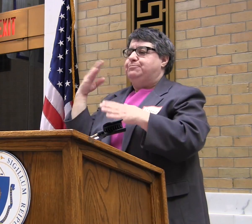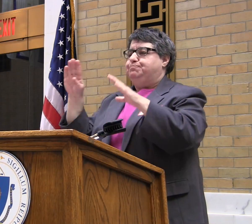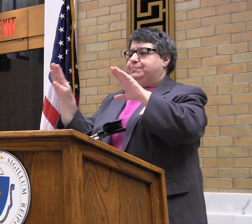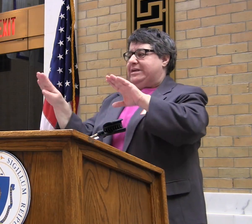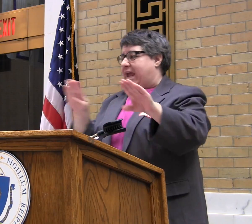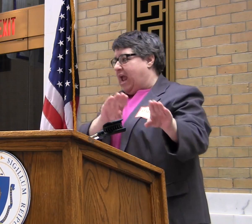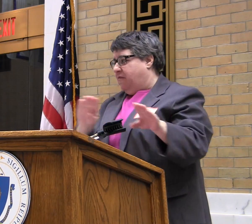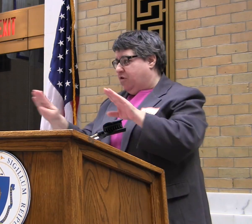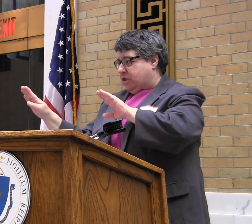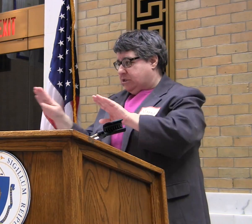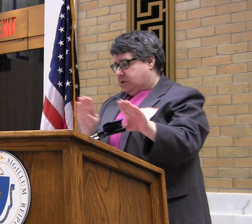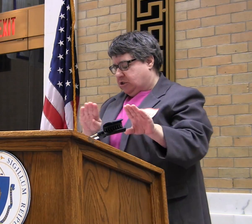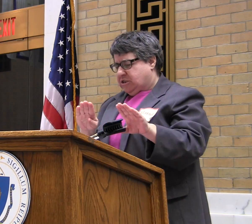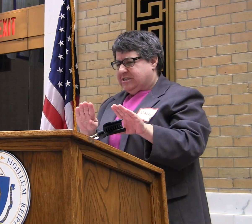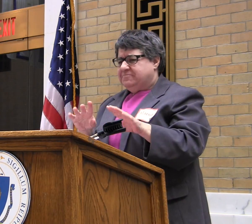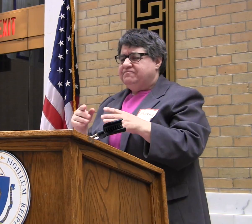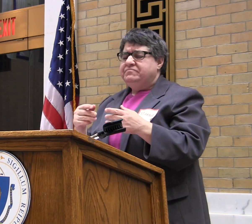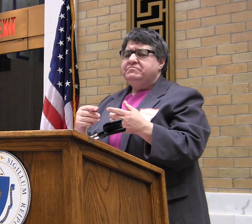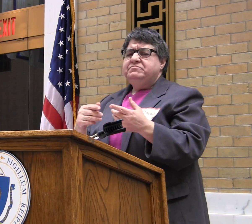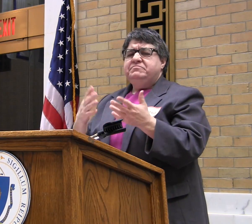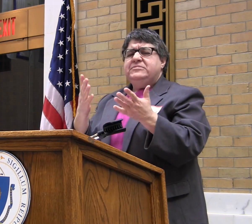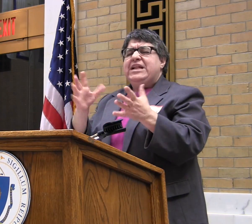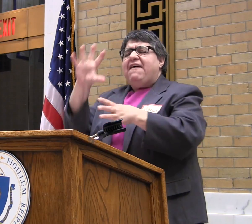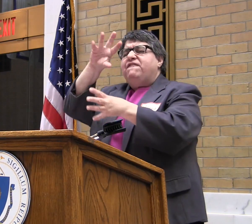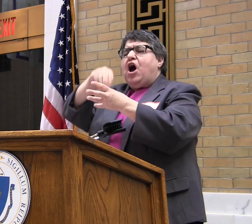I had high-risk behavior.